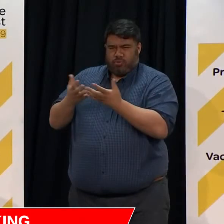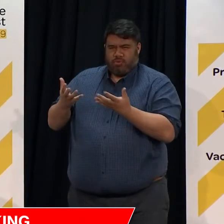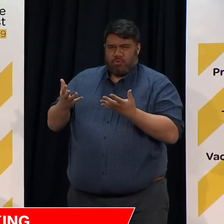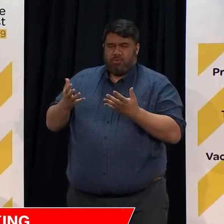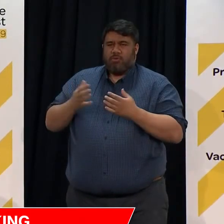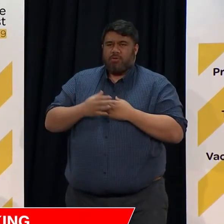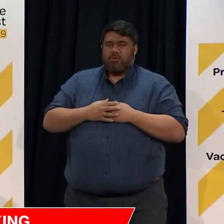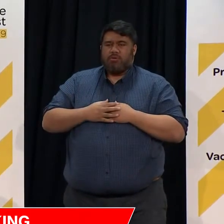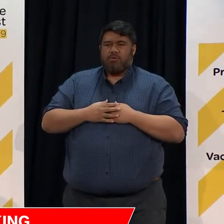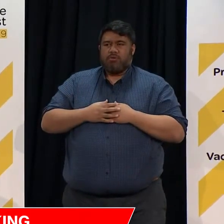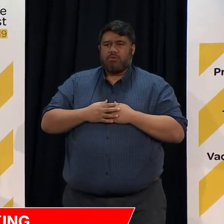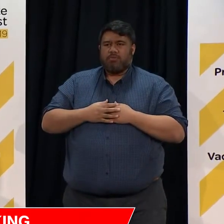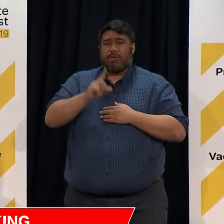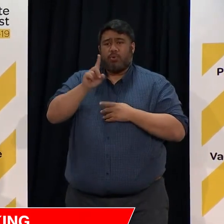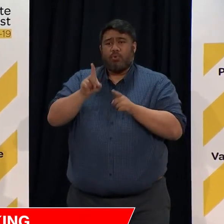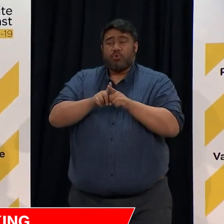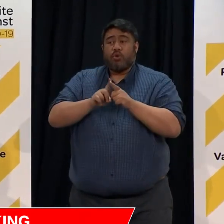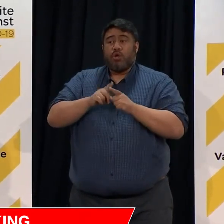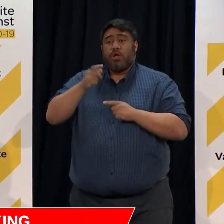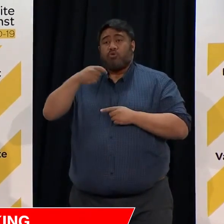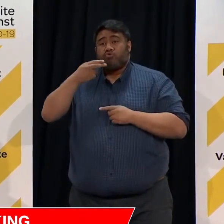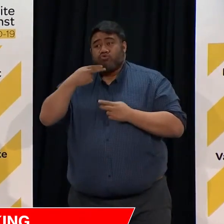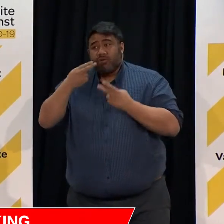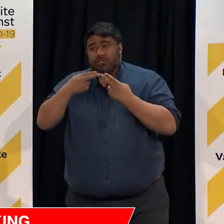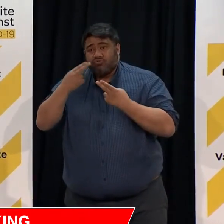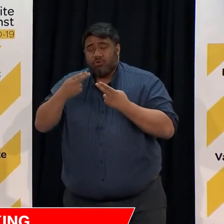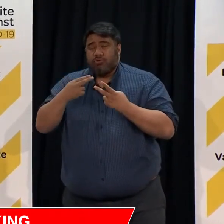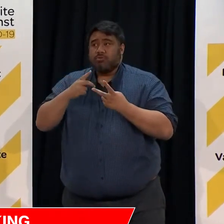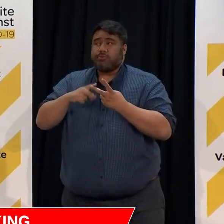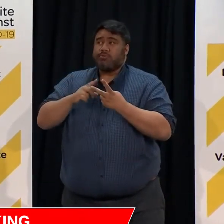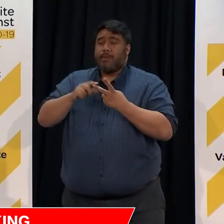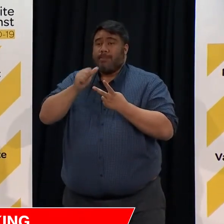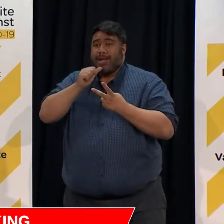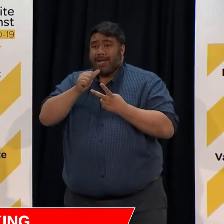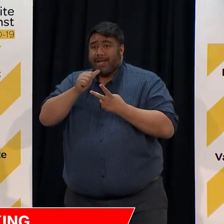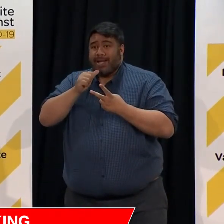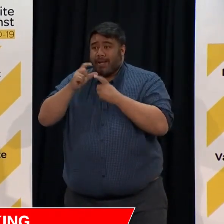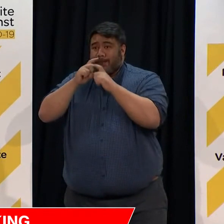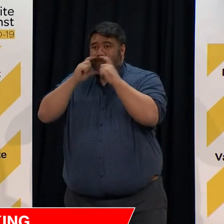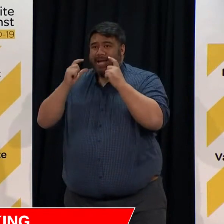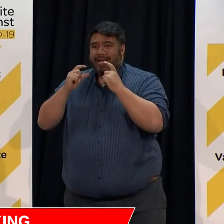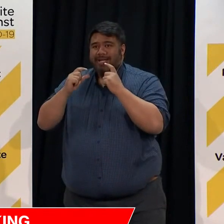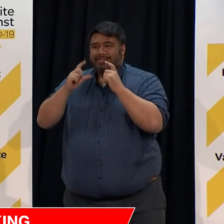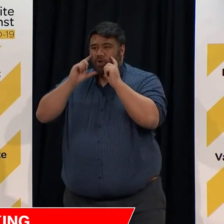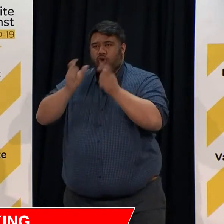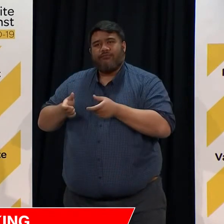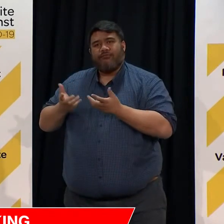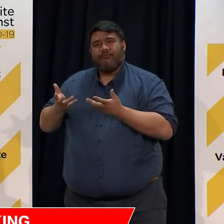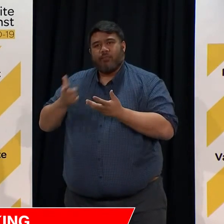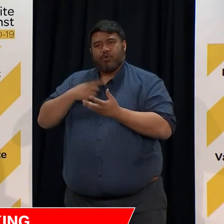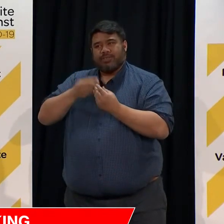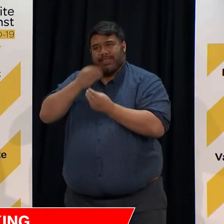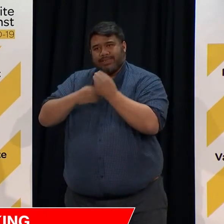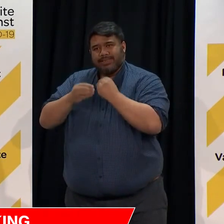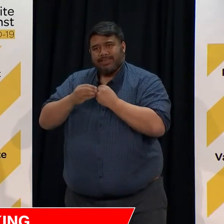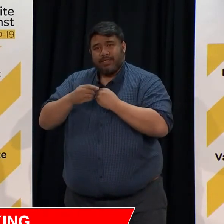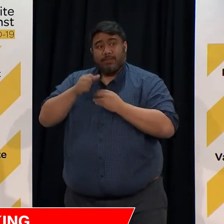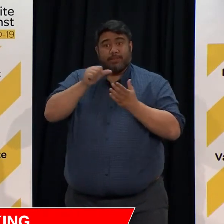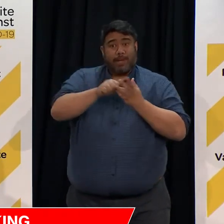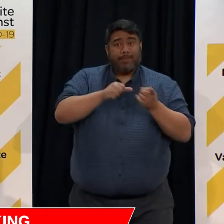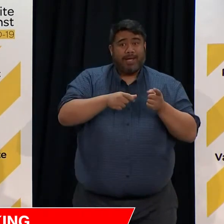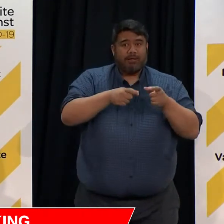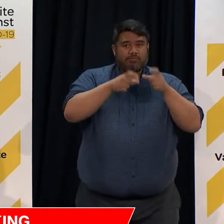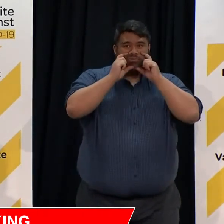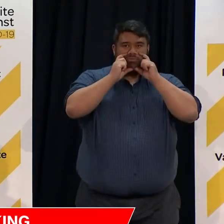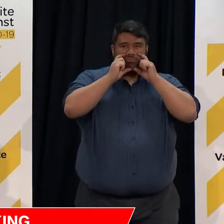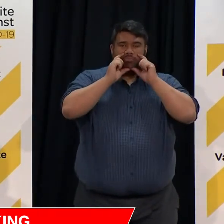venue also, bear in mind people are not wearing masks. They would be if they were visiting to Te Papa. So that, all of these things will work through, which is why